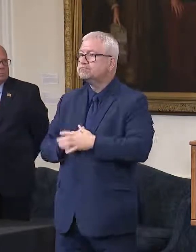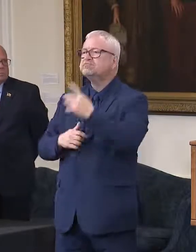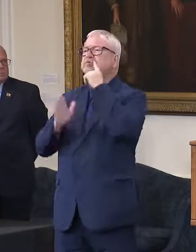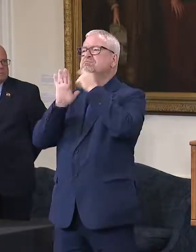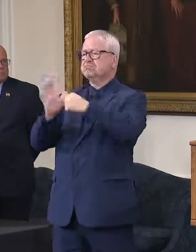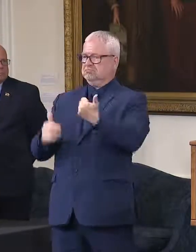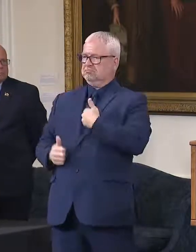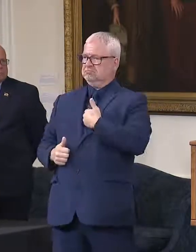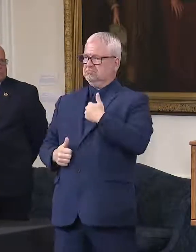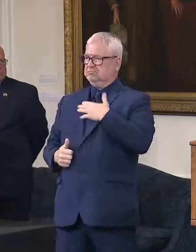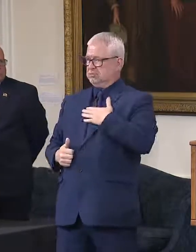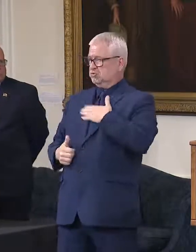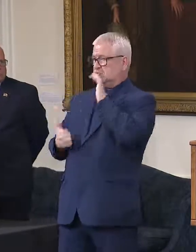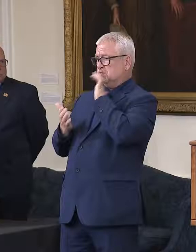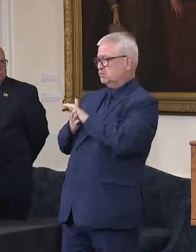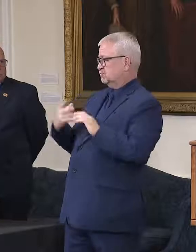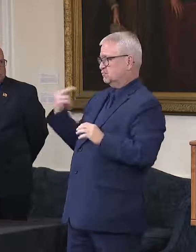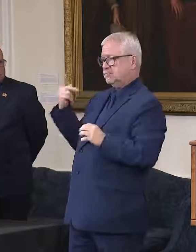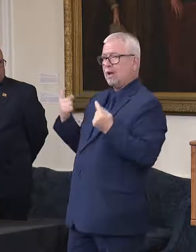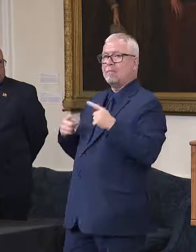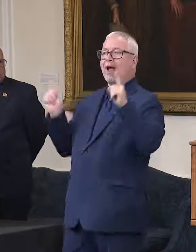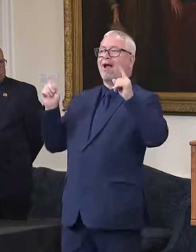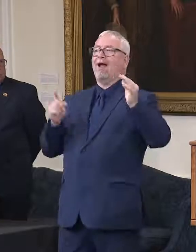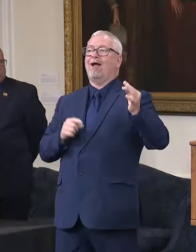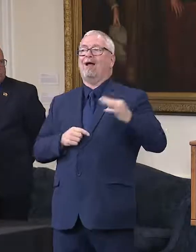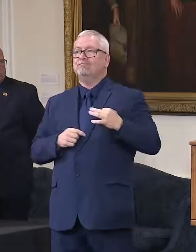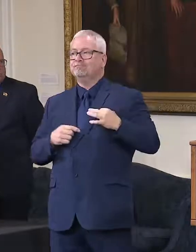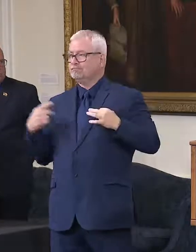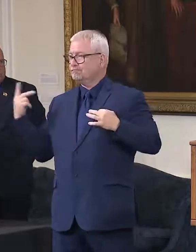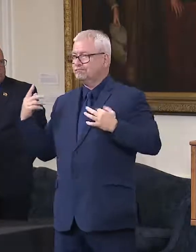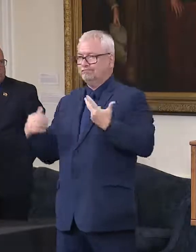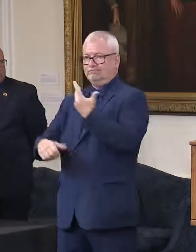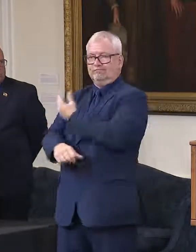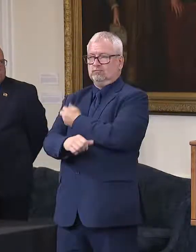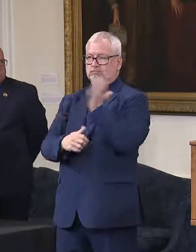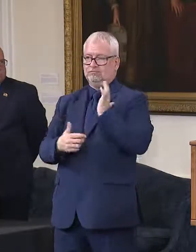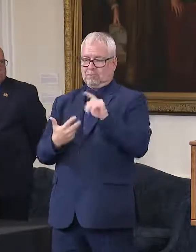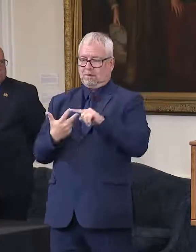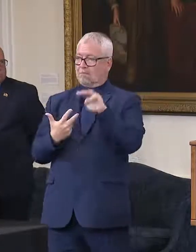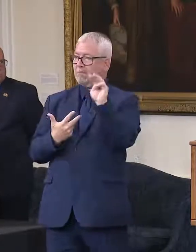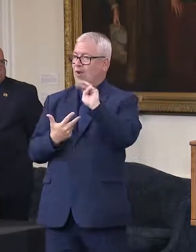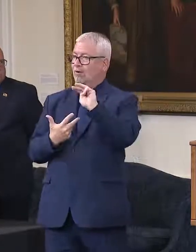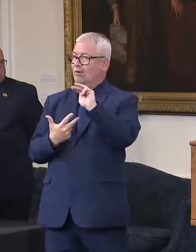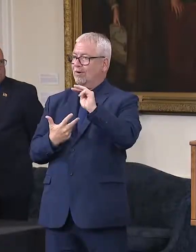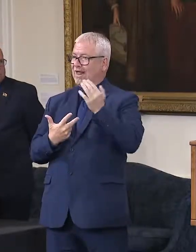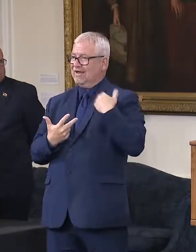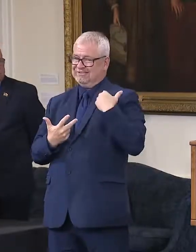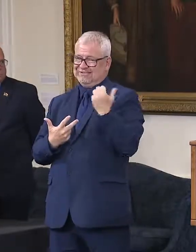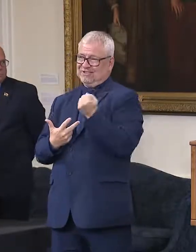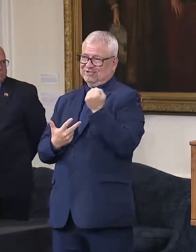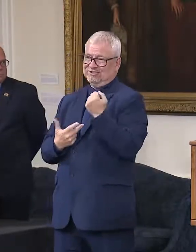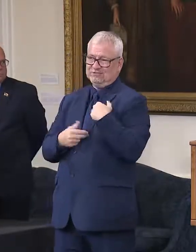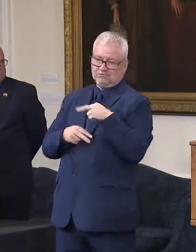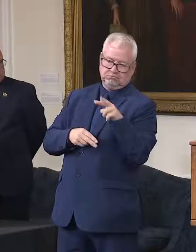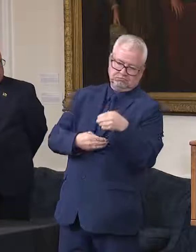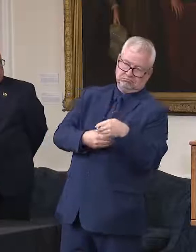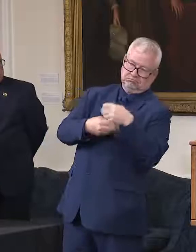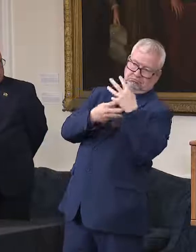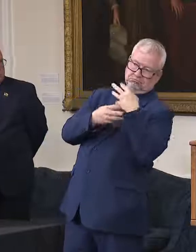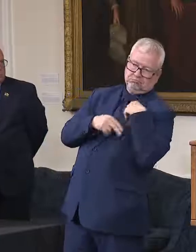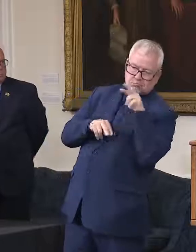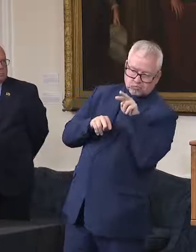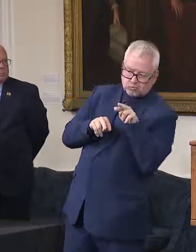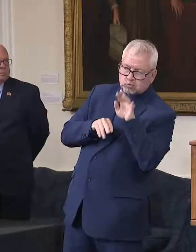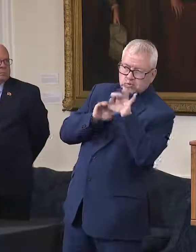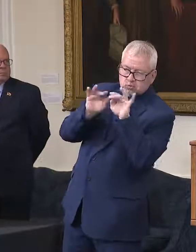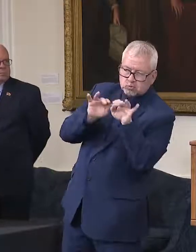Moderna, and in fact, on Saturday, I went online, made an appointment for Sunday night, and last night around 10 o'clock,